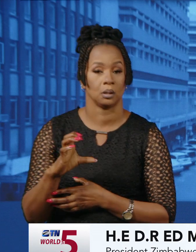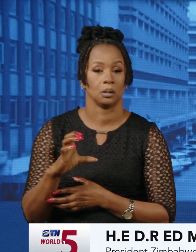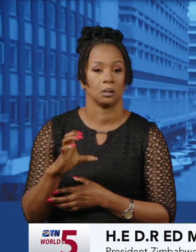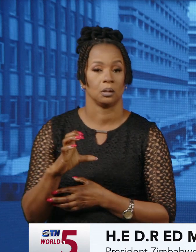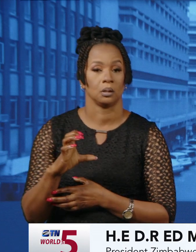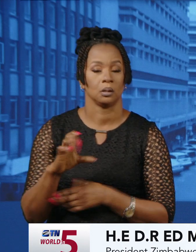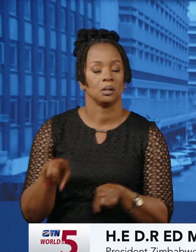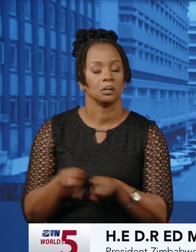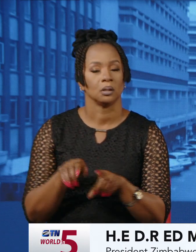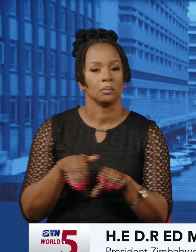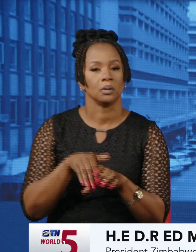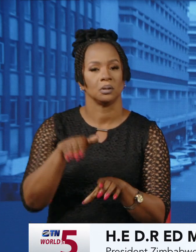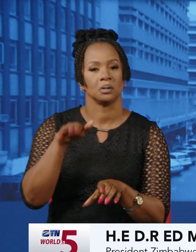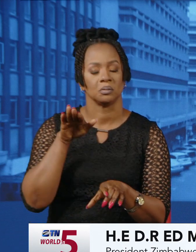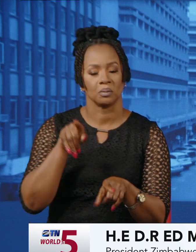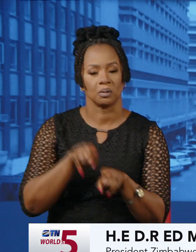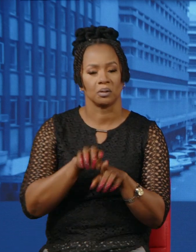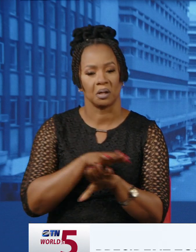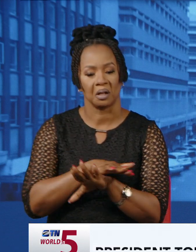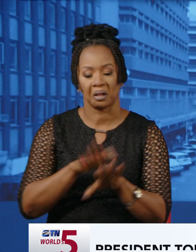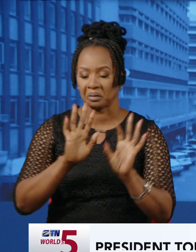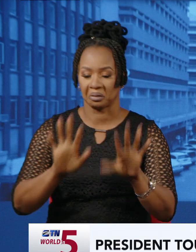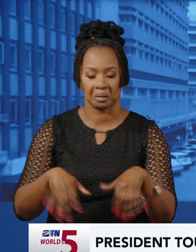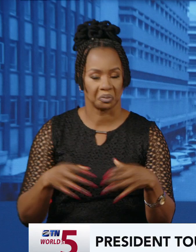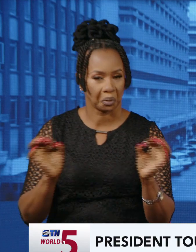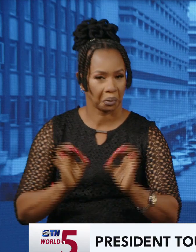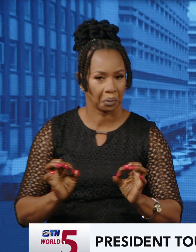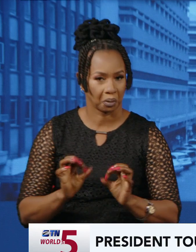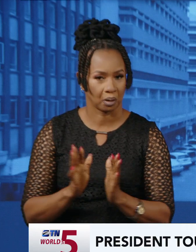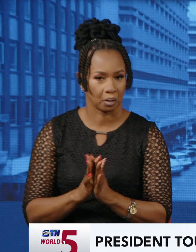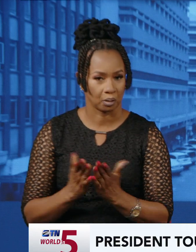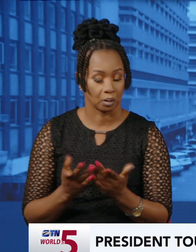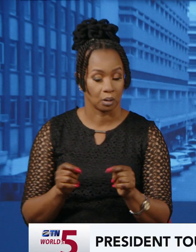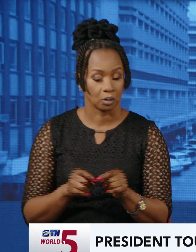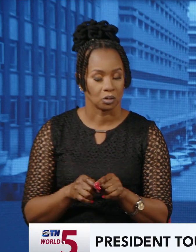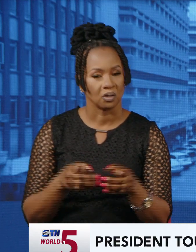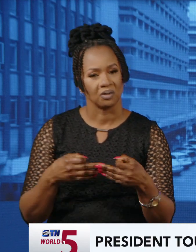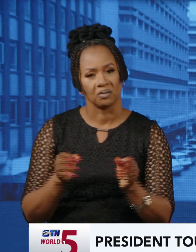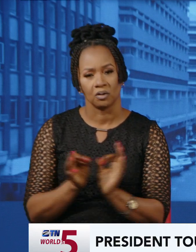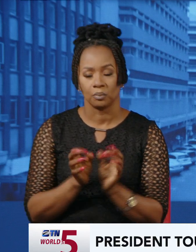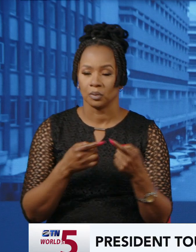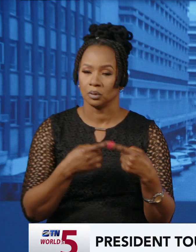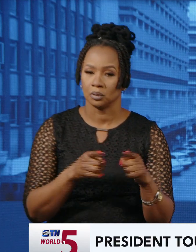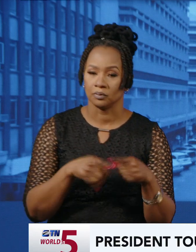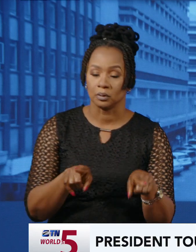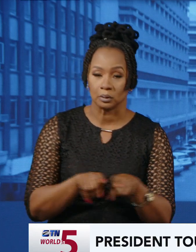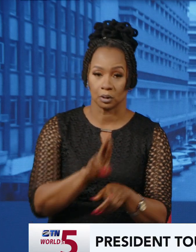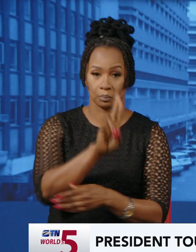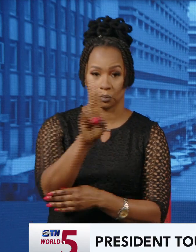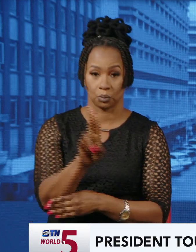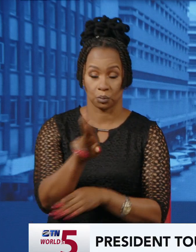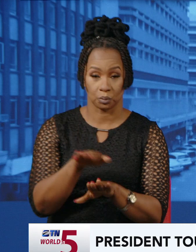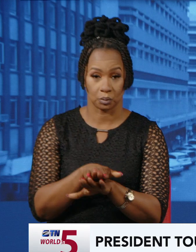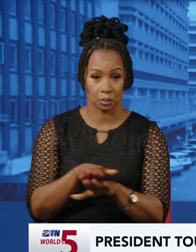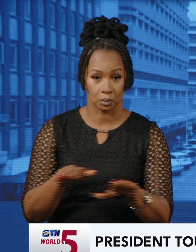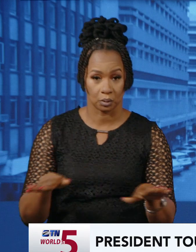In Zimbabwe, the land is so vast and it's empty. So individual families can utilize land to